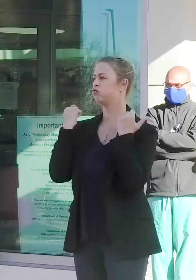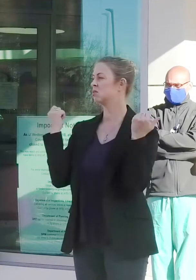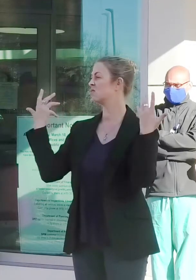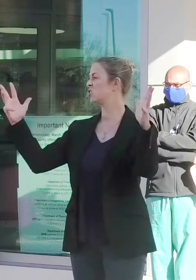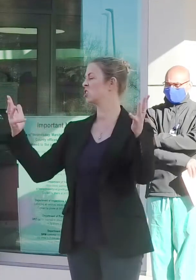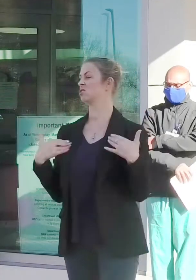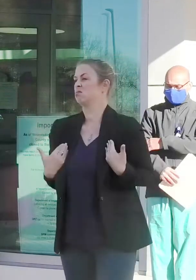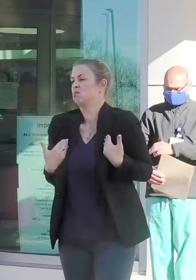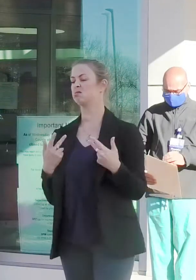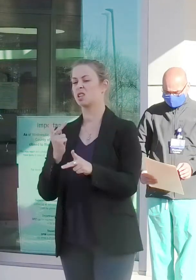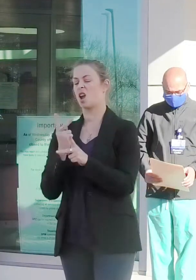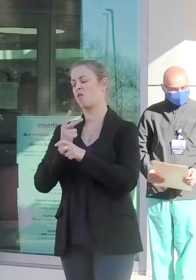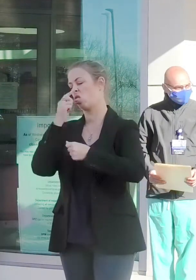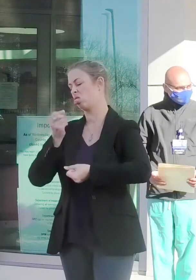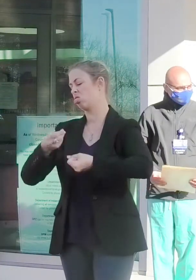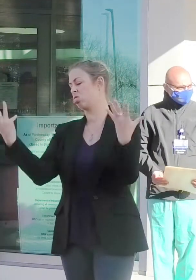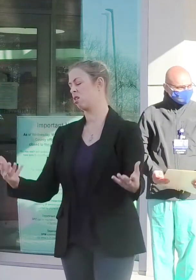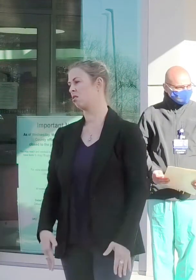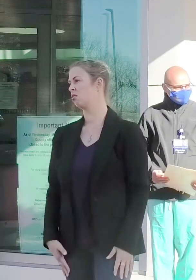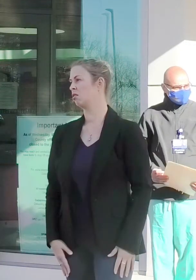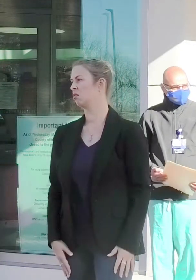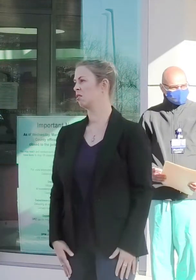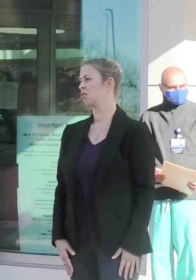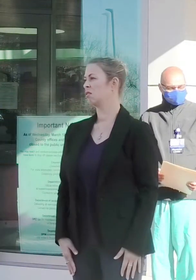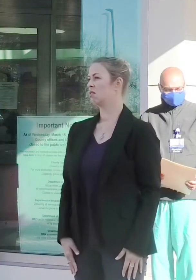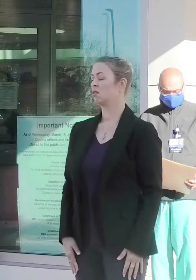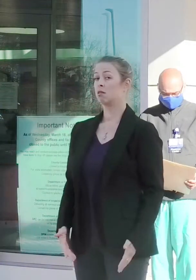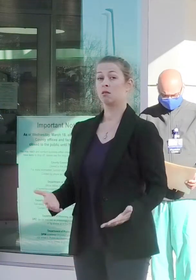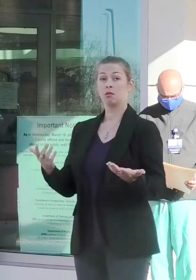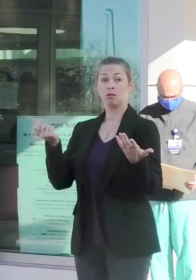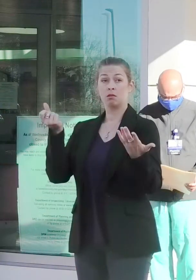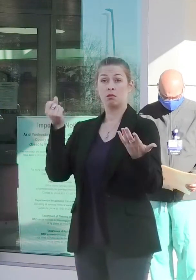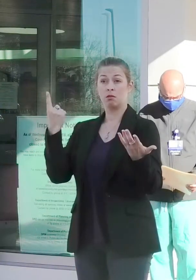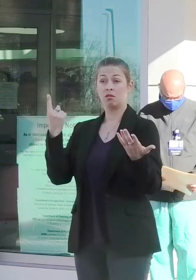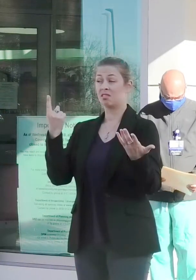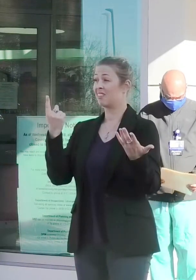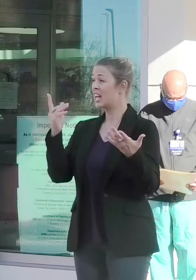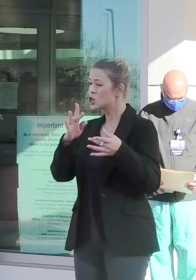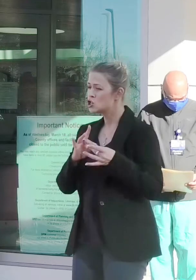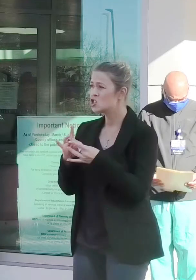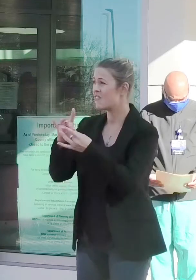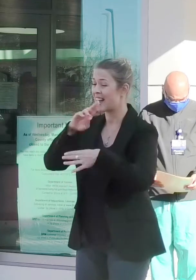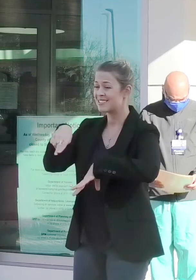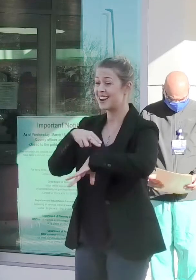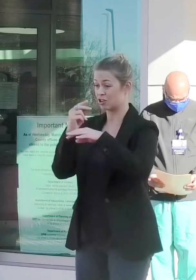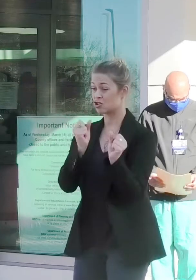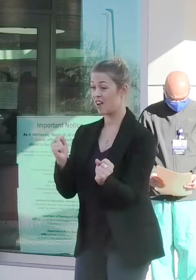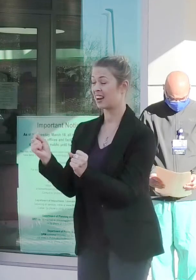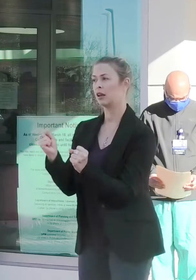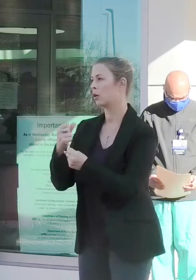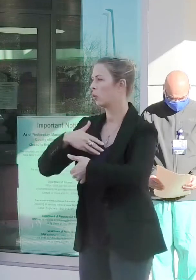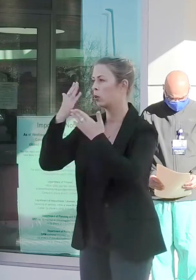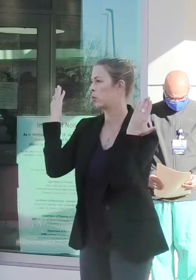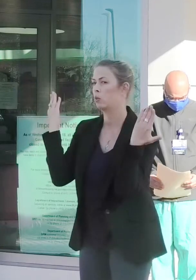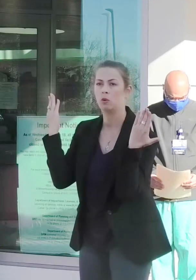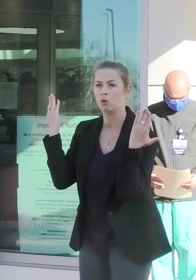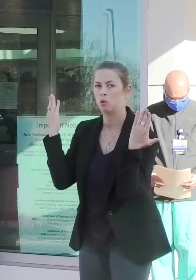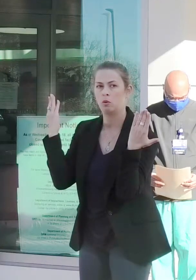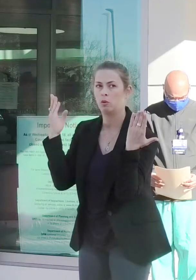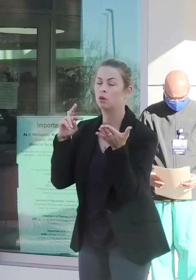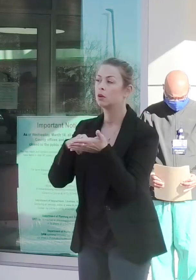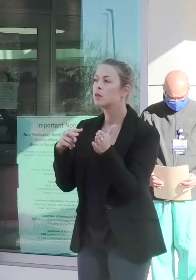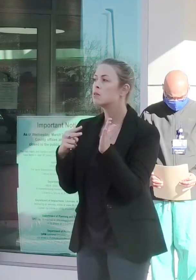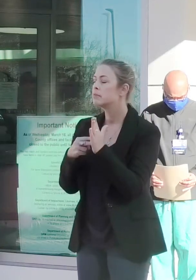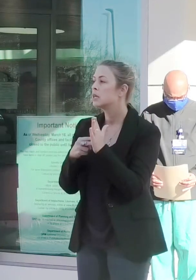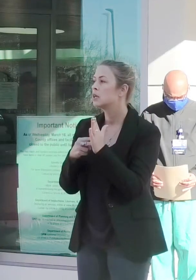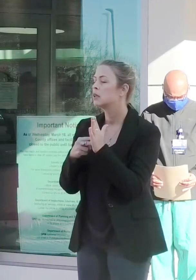previously. The significant lack of a unified national strategy has also made it more difficult to combat the